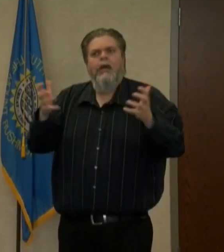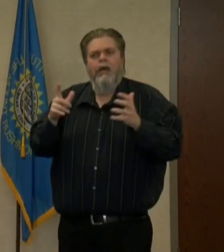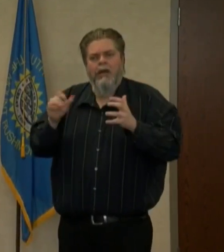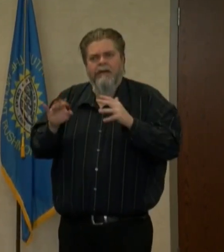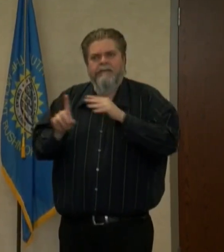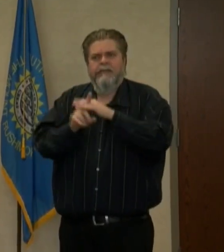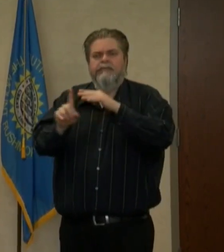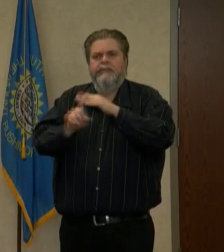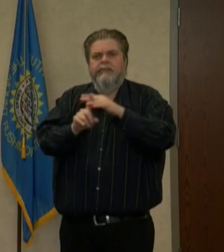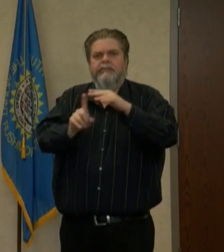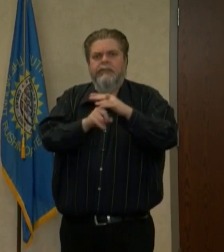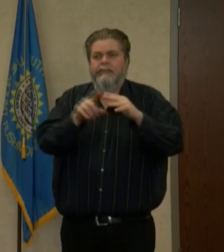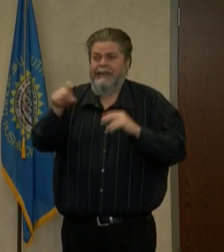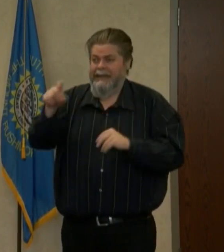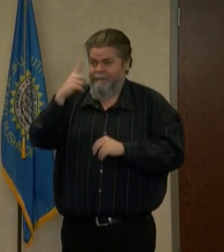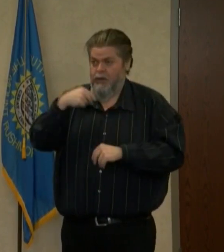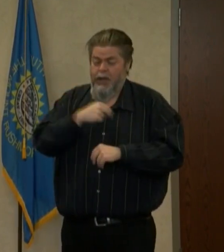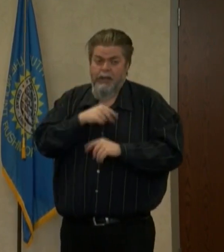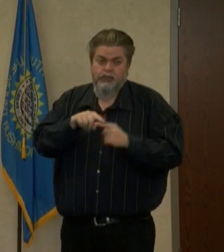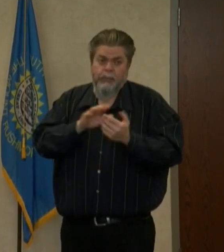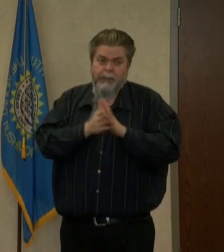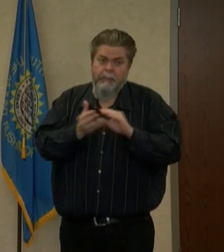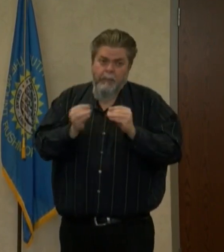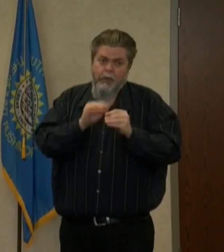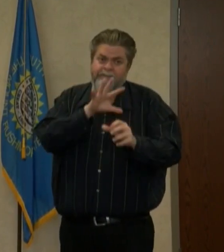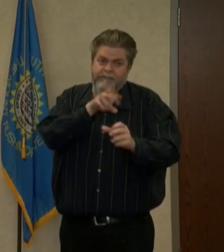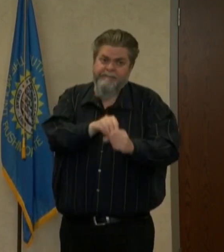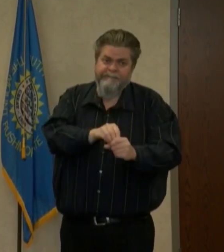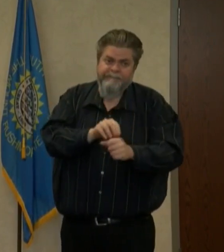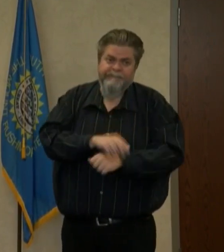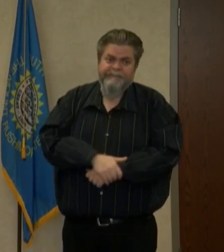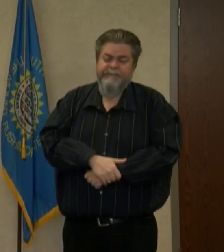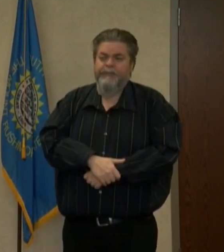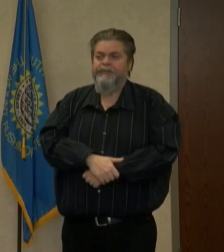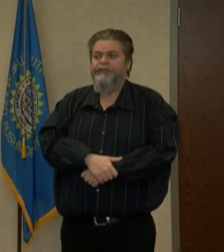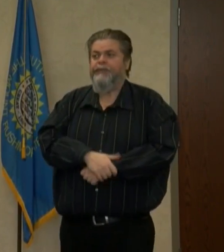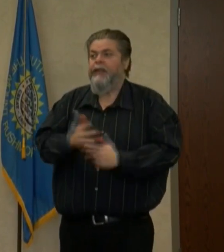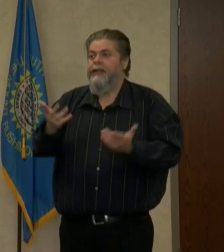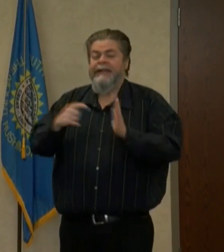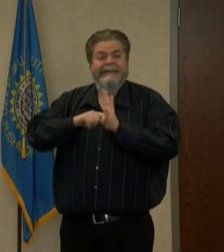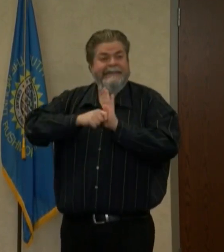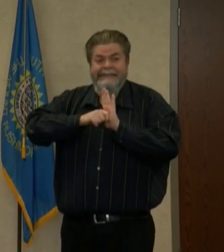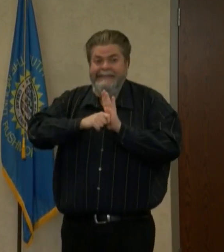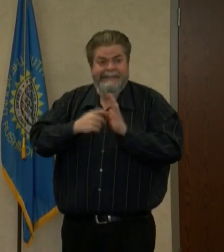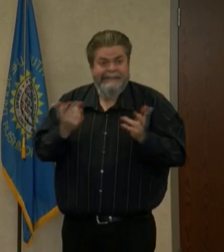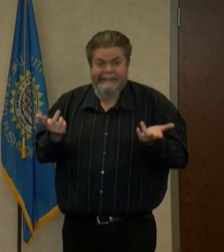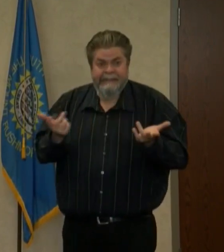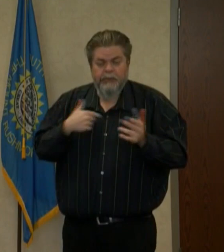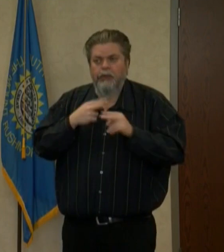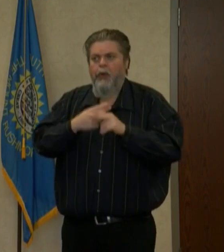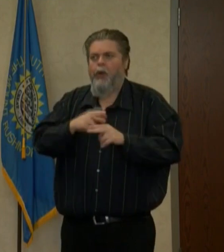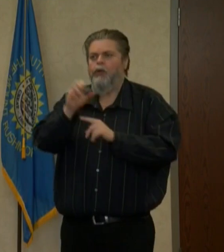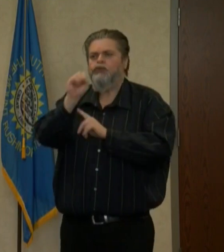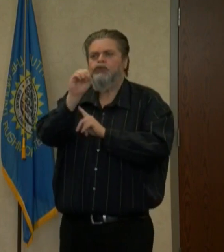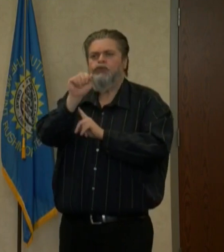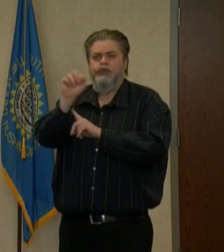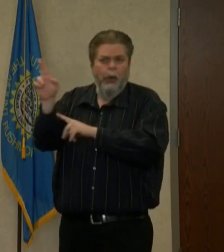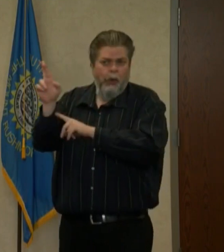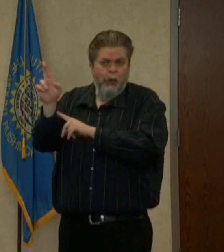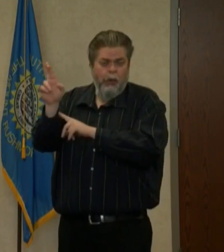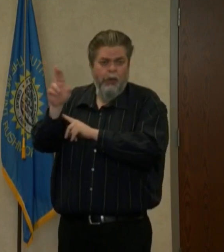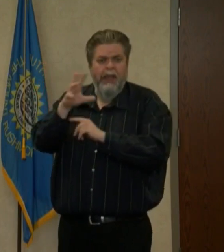activity and a need for us to be more involved. So the key with this, though, the reason we're calling this SOAR and we're using the